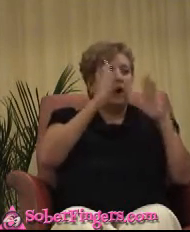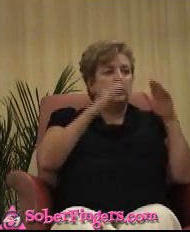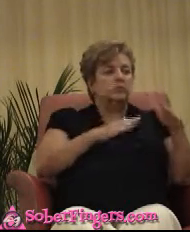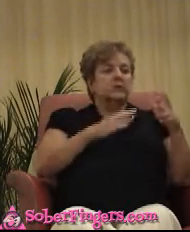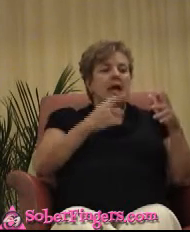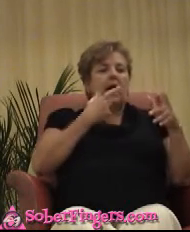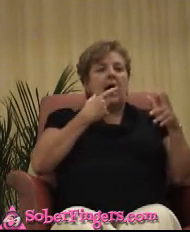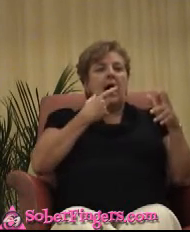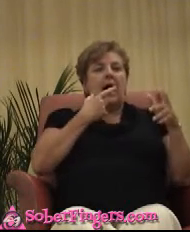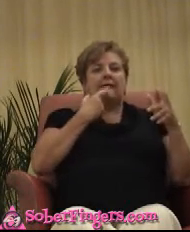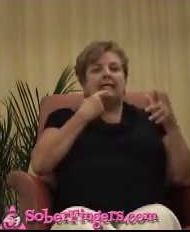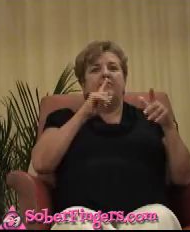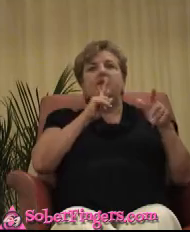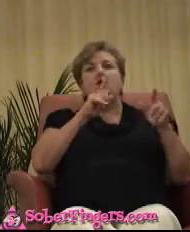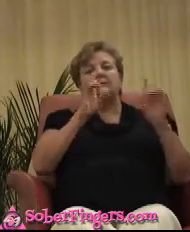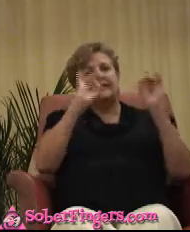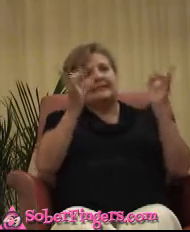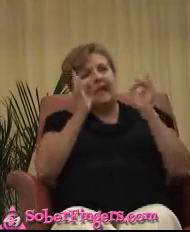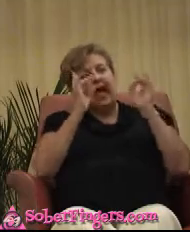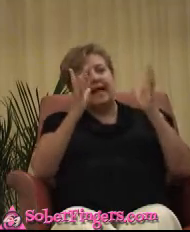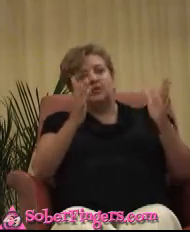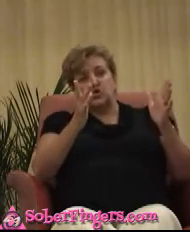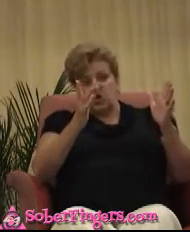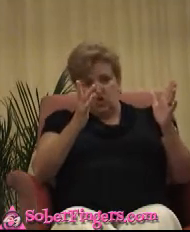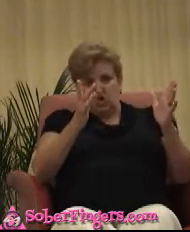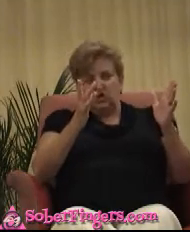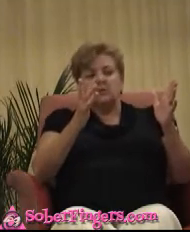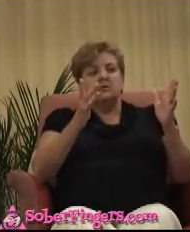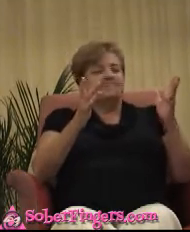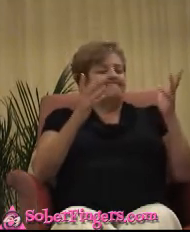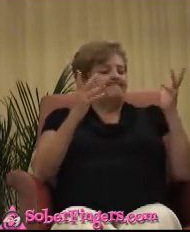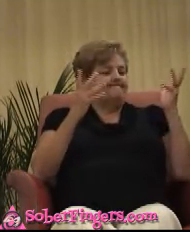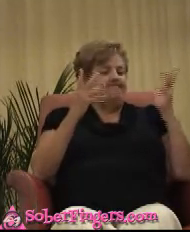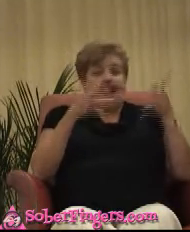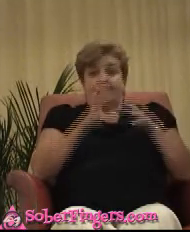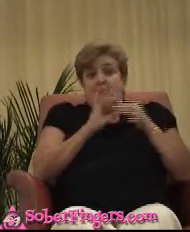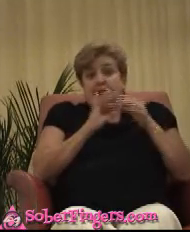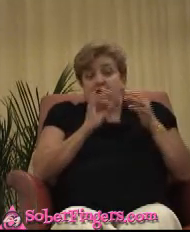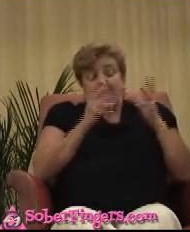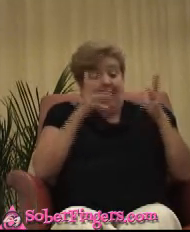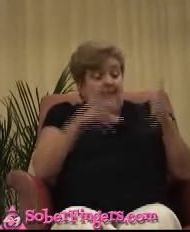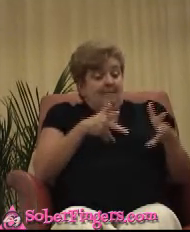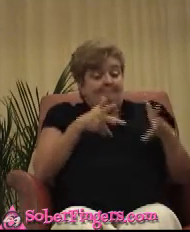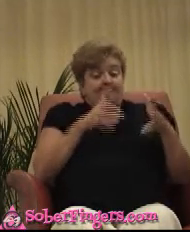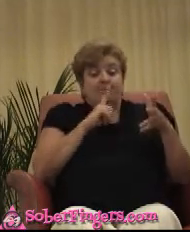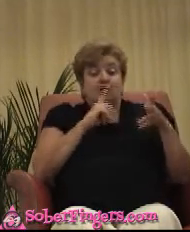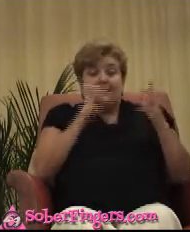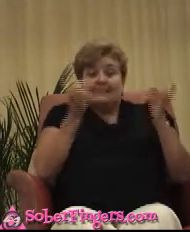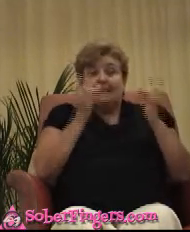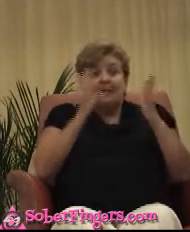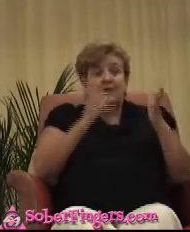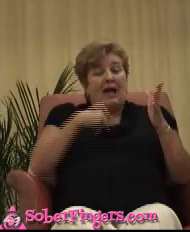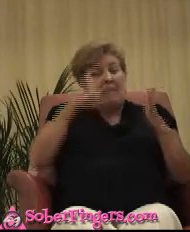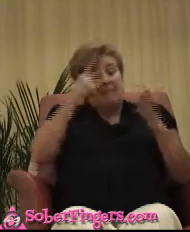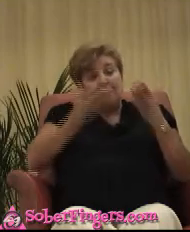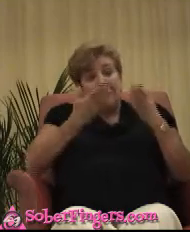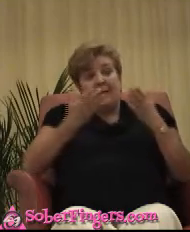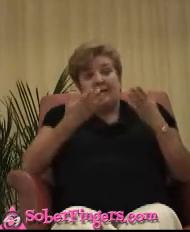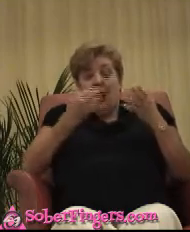Later, I thought what a gift it was that she didn't call me back and want to know what I was talking about. Why would anybody, just having received that